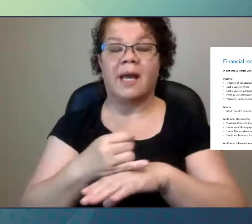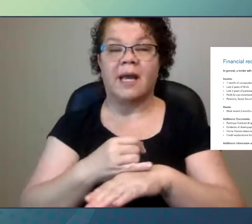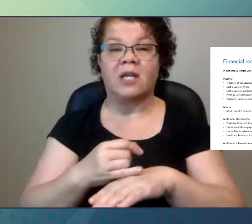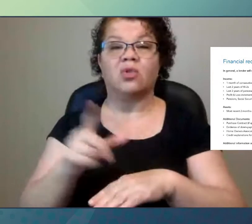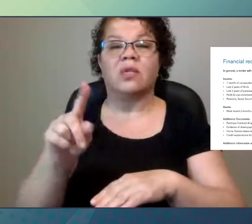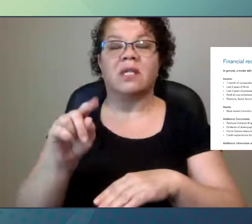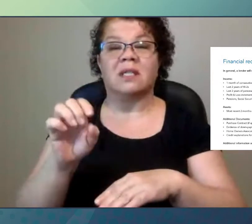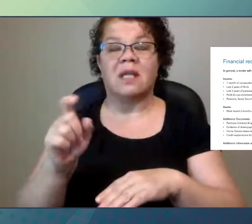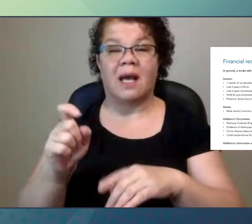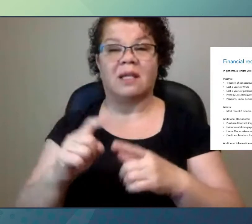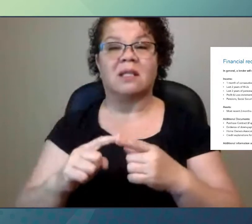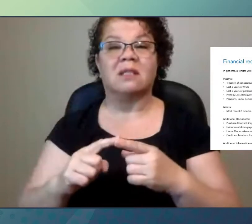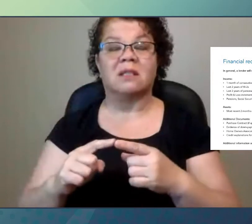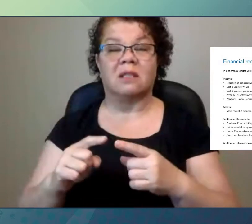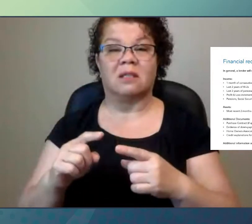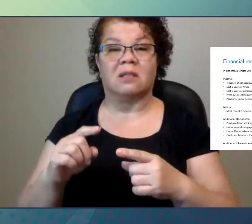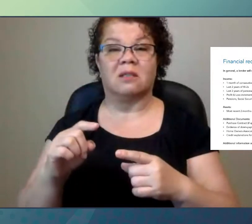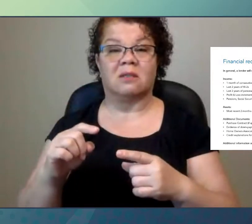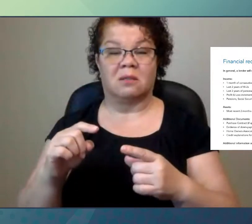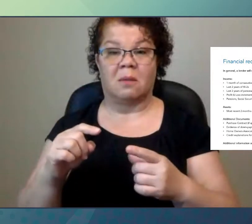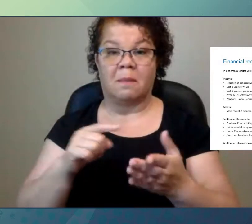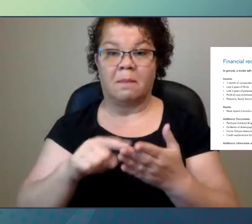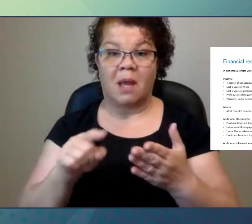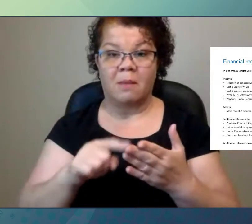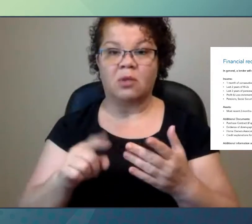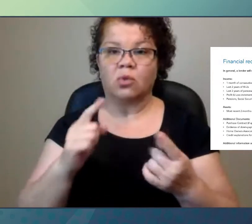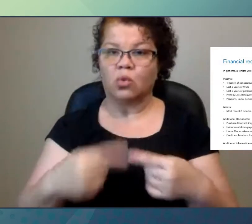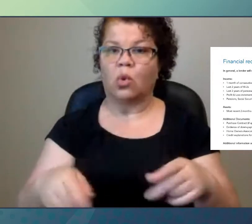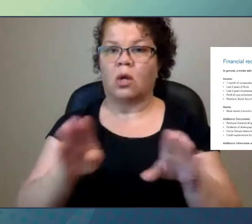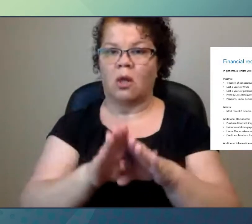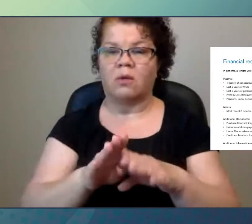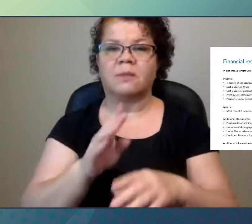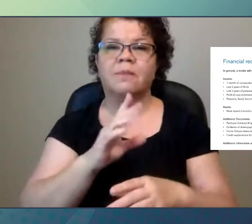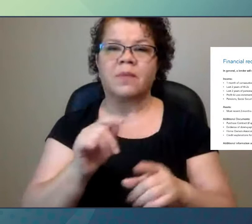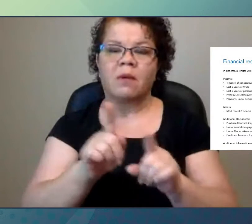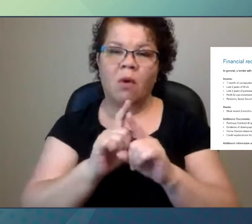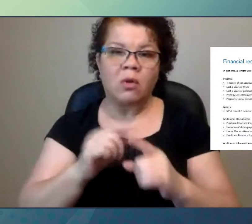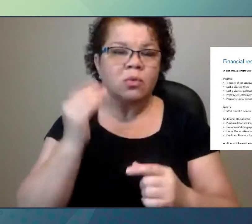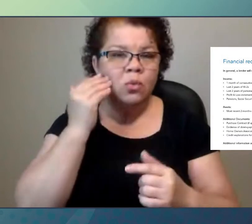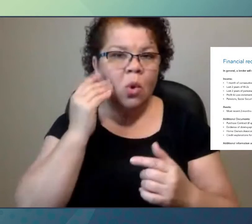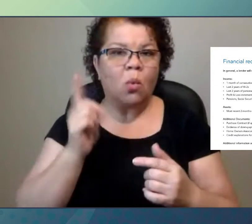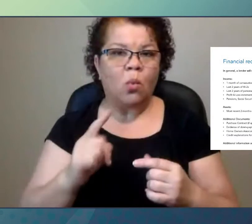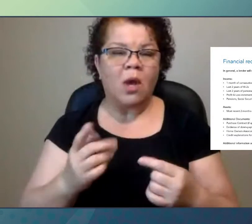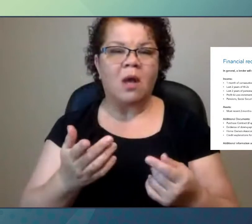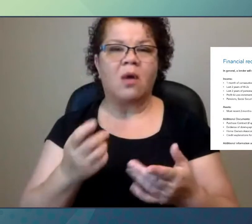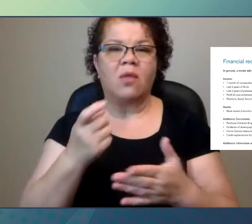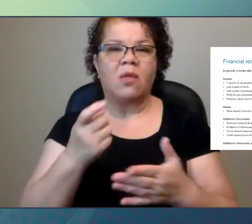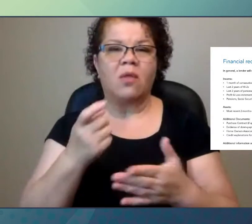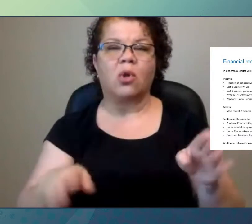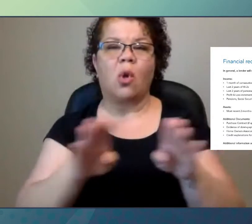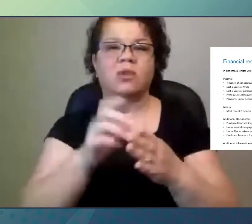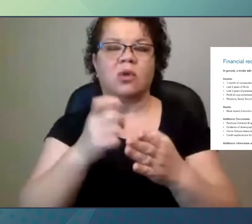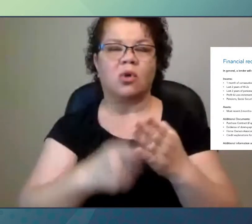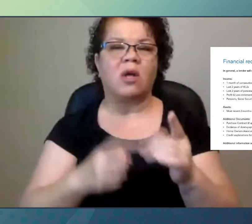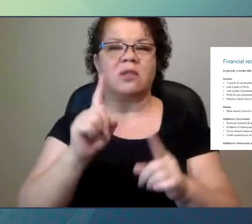requirements to close the loan, and also to know where the closing costs are going to be coming from, and know that the borrower or applicant has